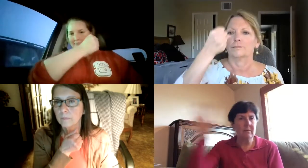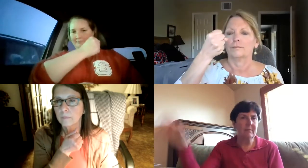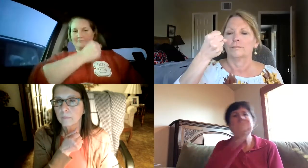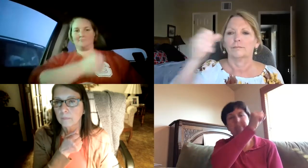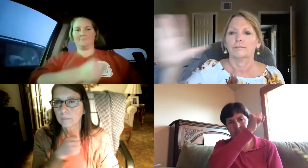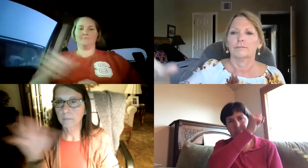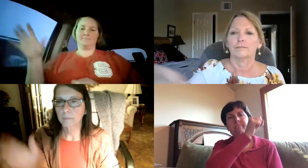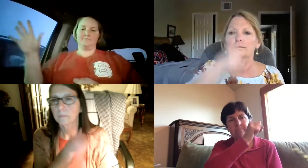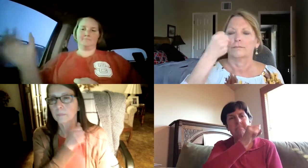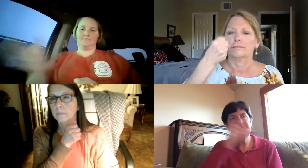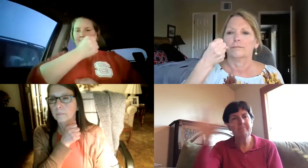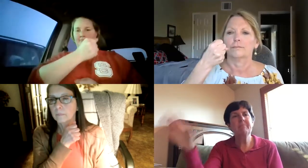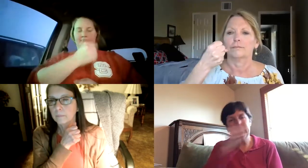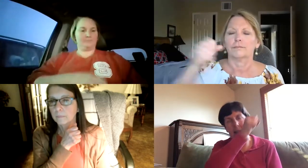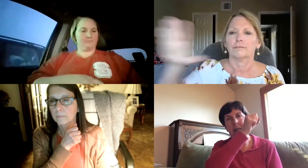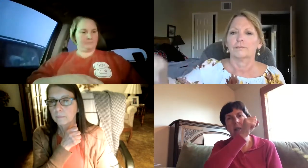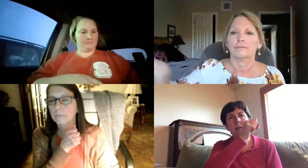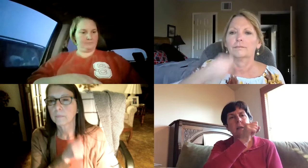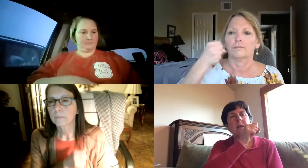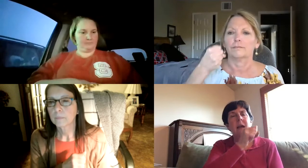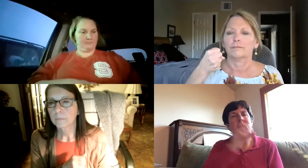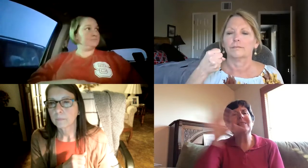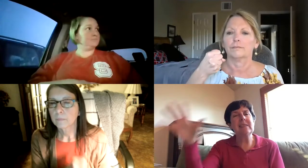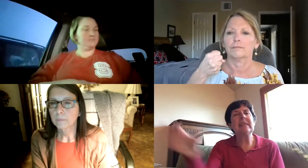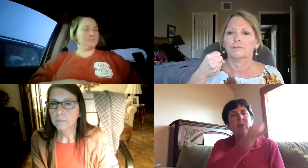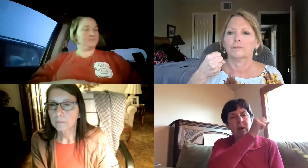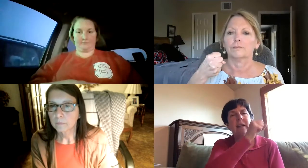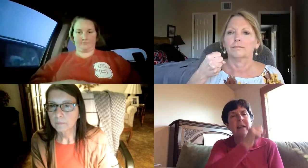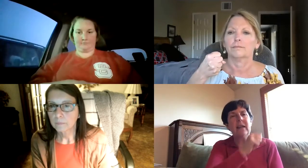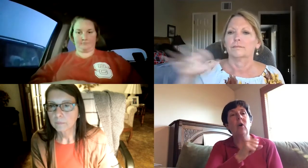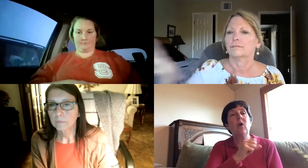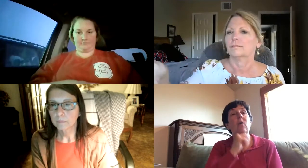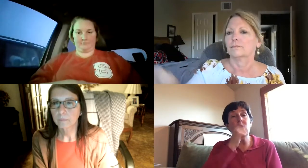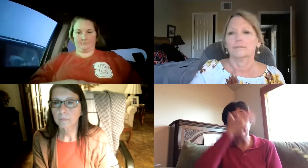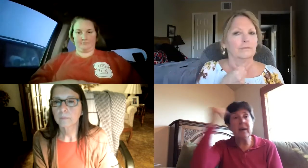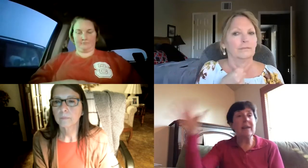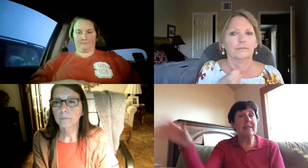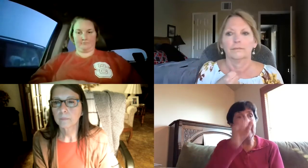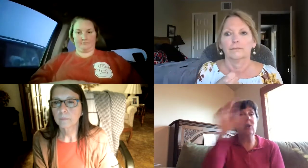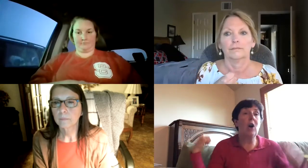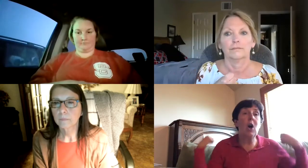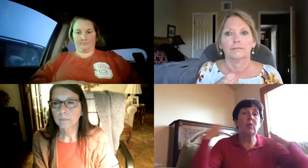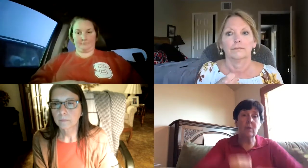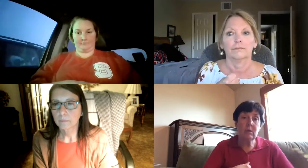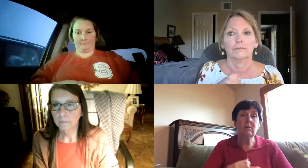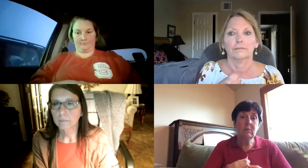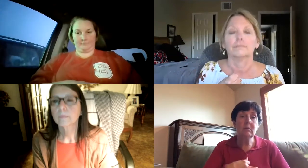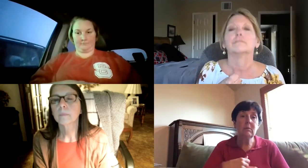it. Mm-hmm. Take. And this is literally, oh, don't forget, take your